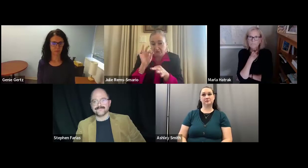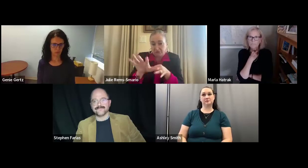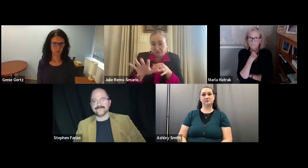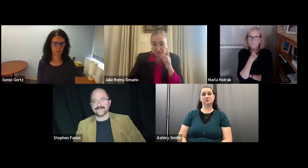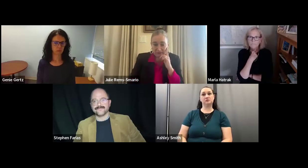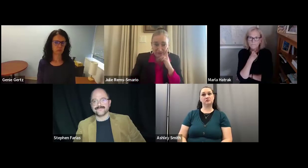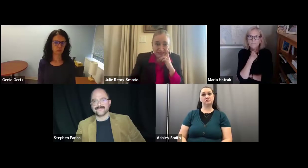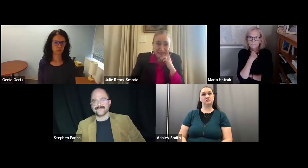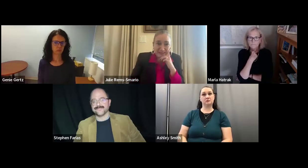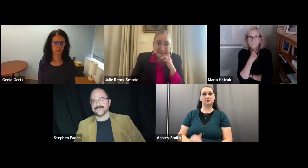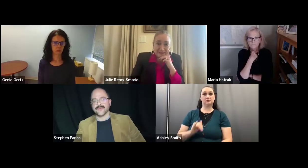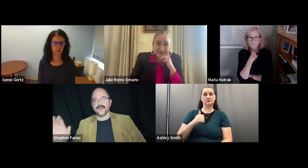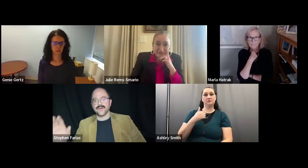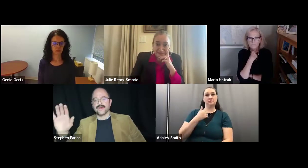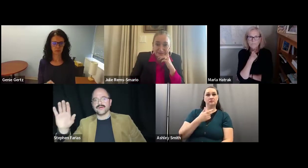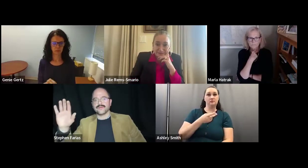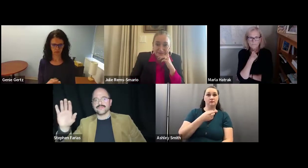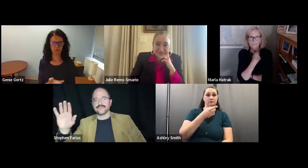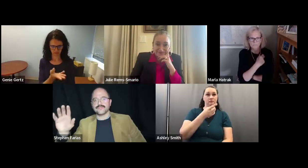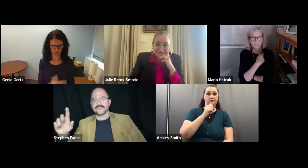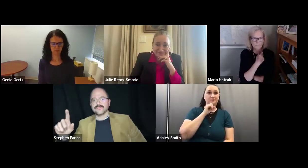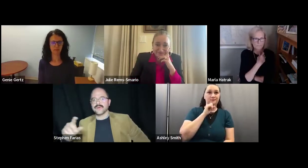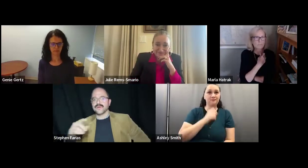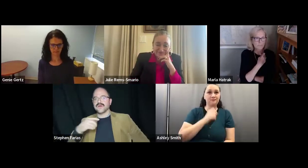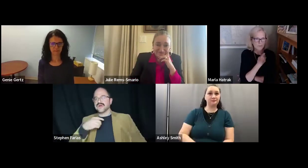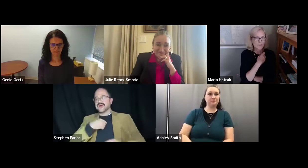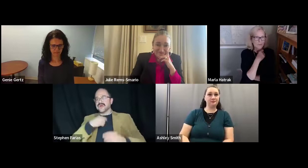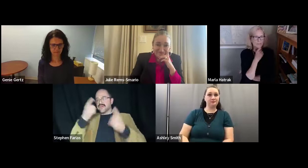That's just my thought that I'm throwing out there. Go ahead, Stephen.